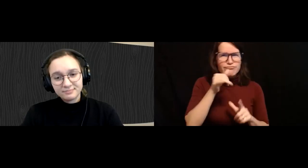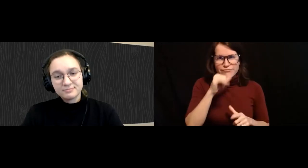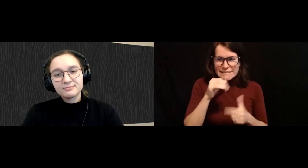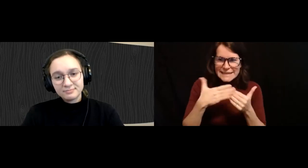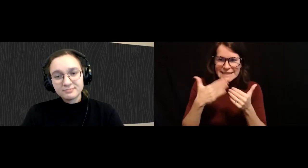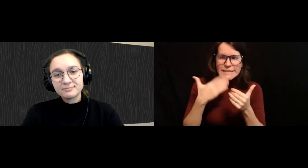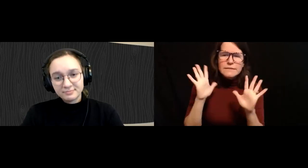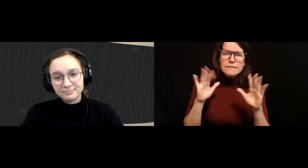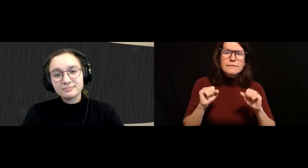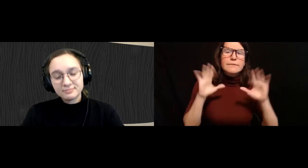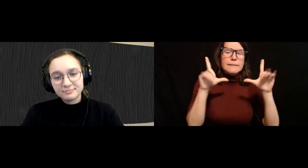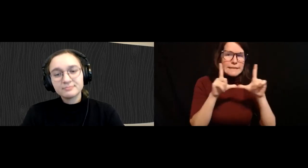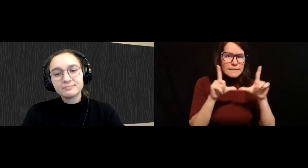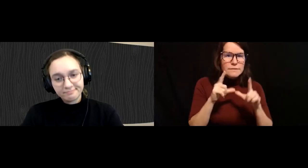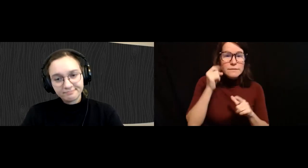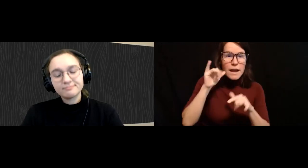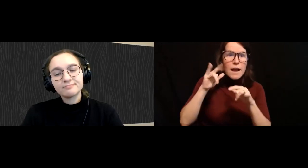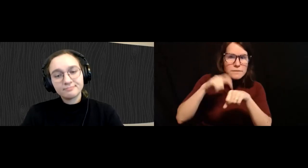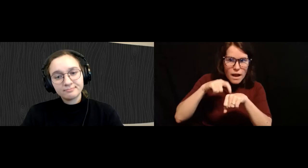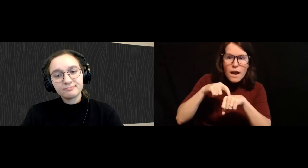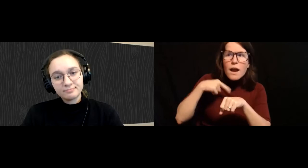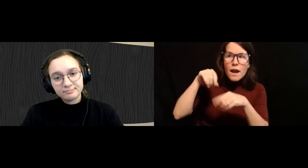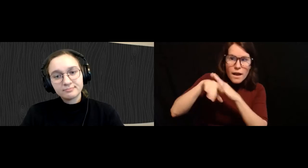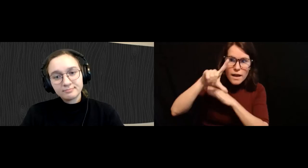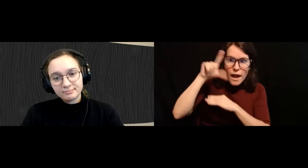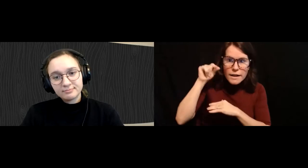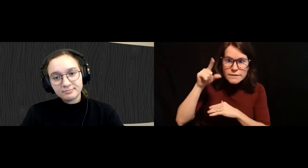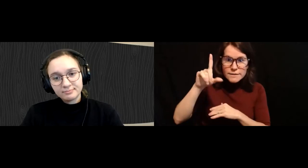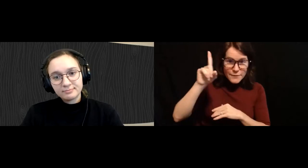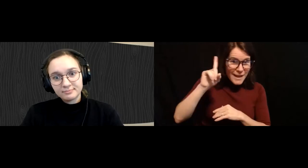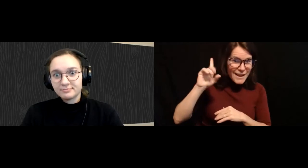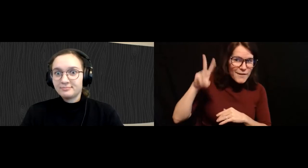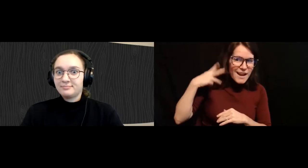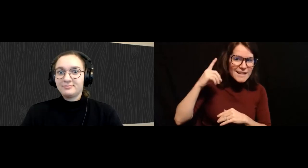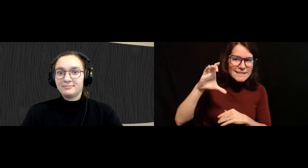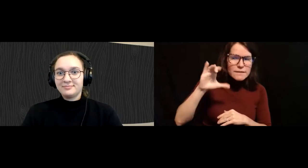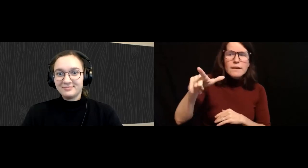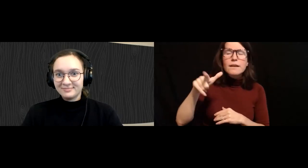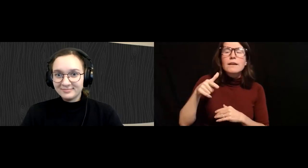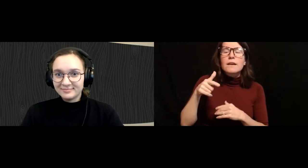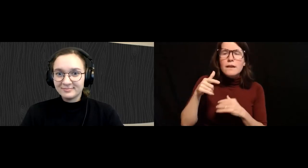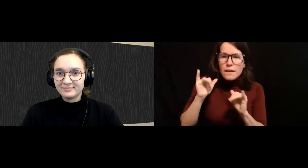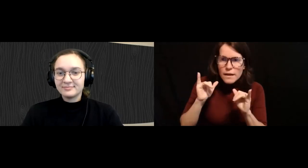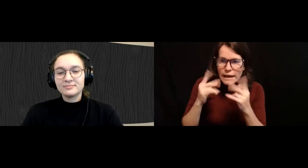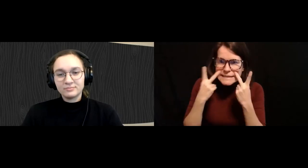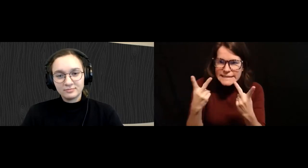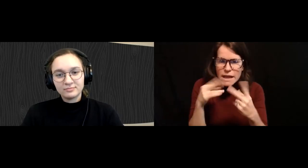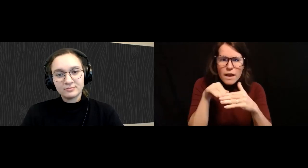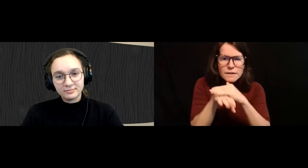had to decide to give up my driver's license. Not an easy thing to do. But I was in Gallaudet at the time, which is in Washington,